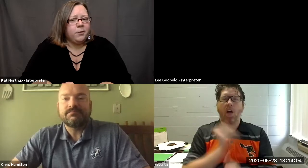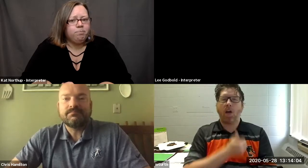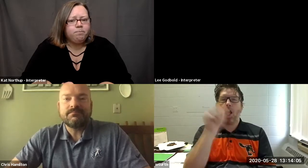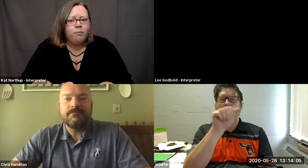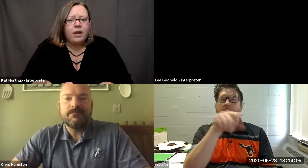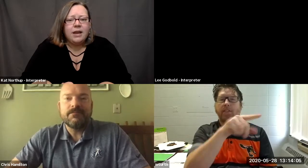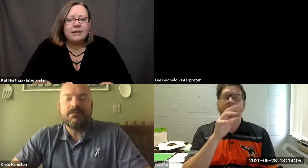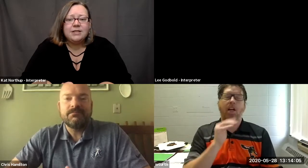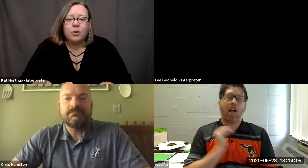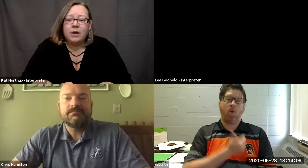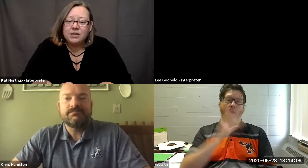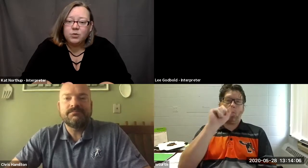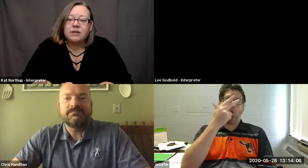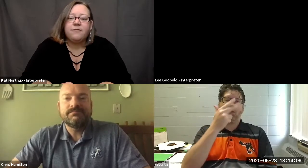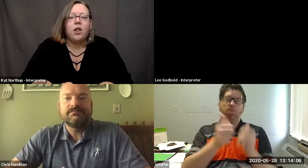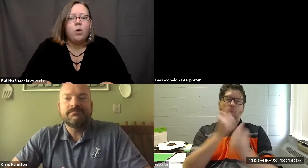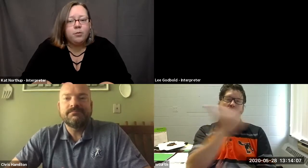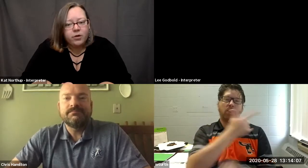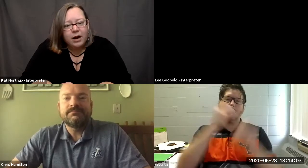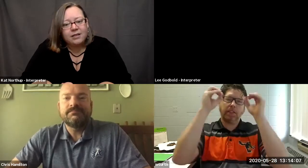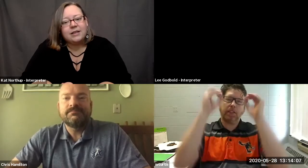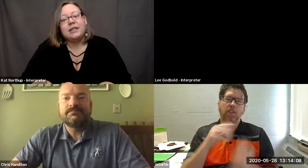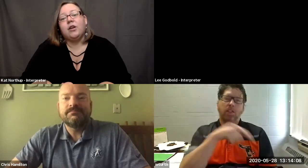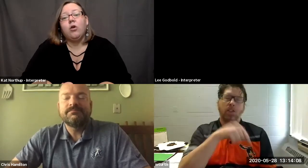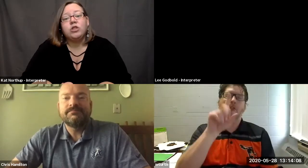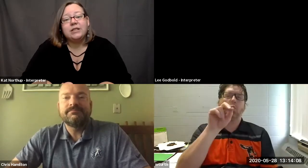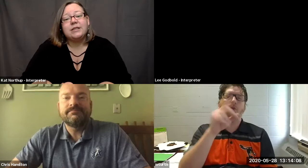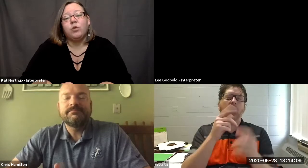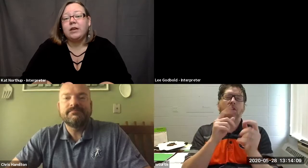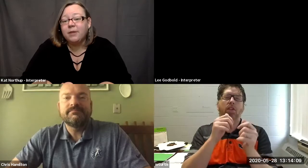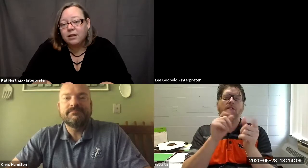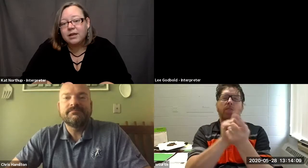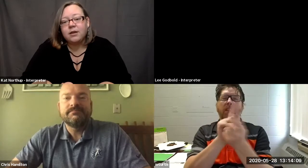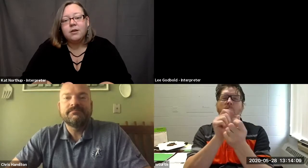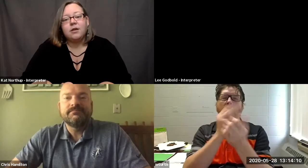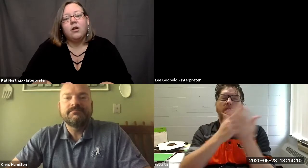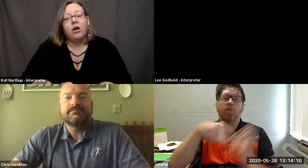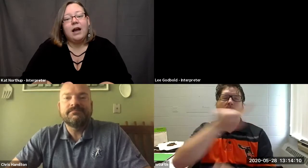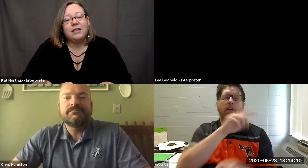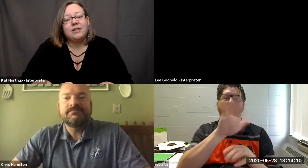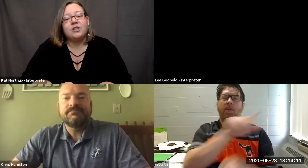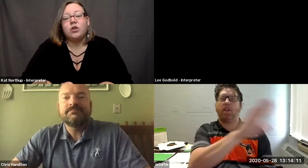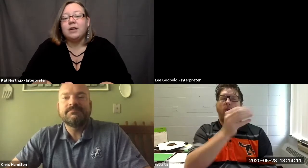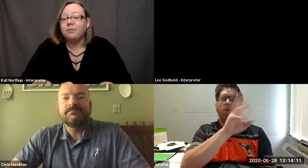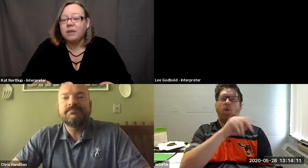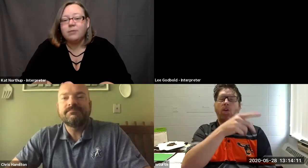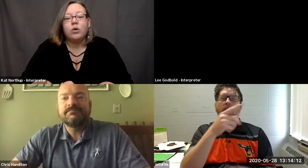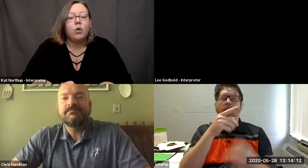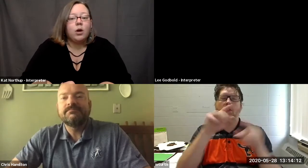bottom. And so we had to really follow up with our athletes, and coaches were emailing our athletes and trying to meet more